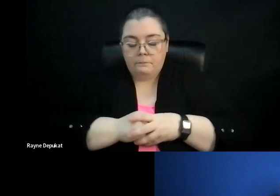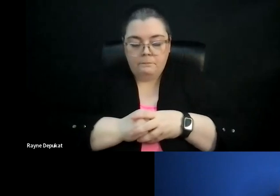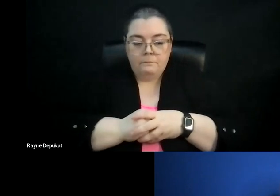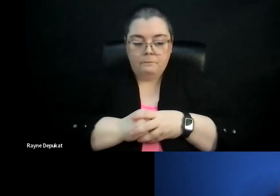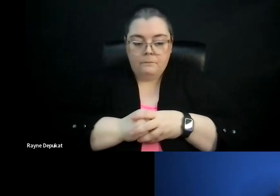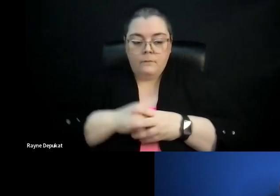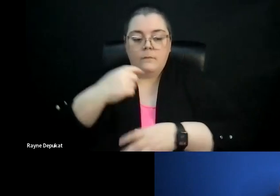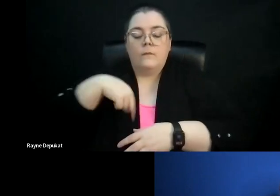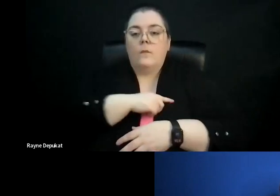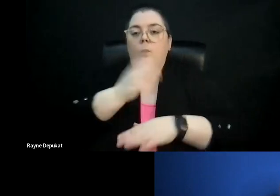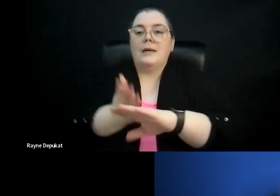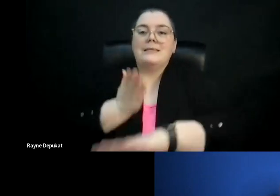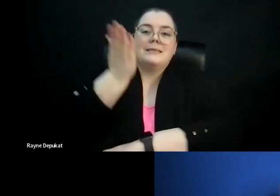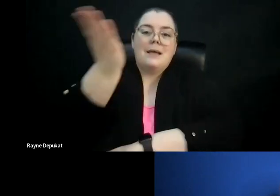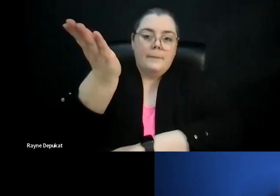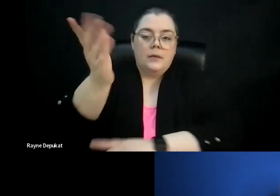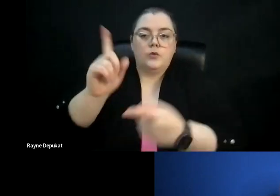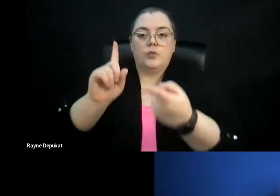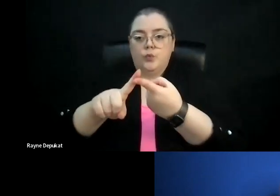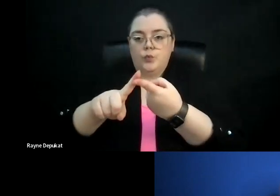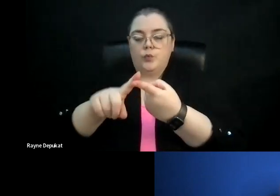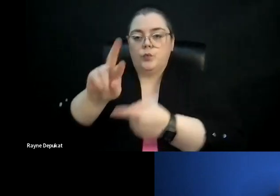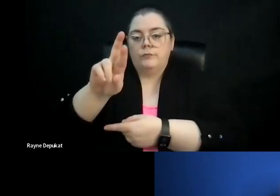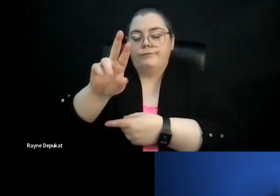and hoping at the end of our meetings,